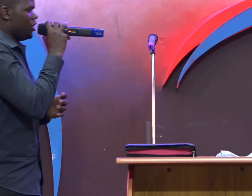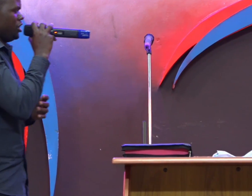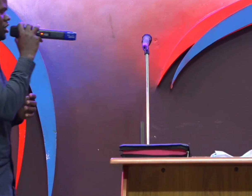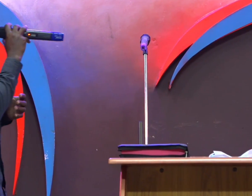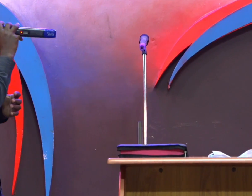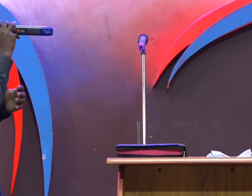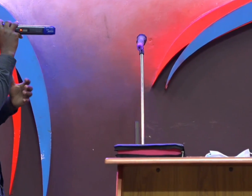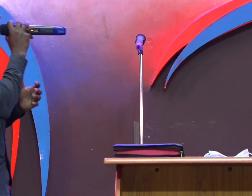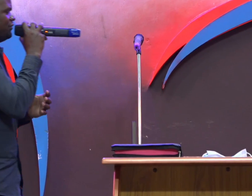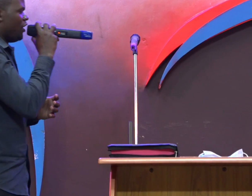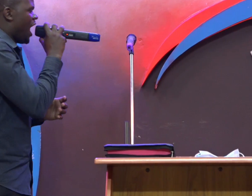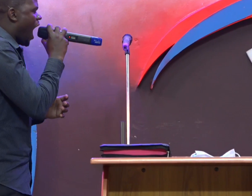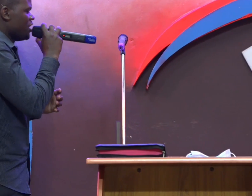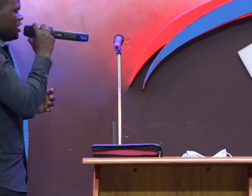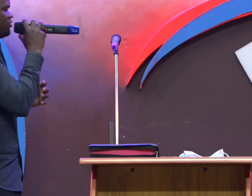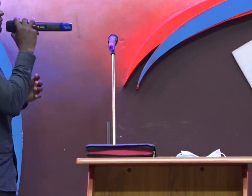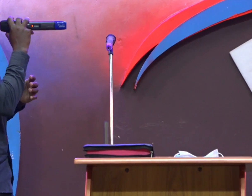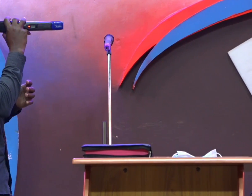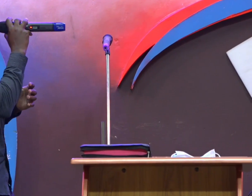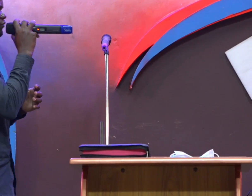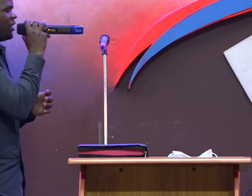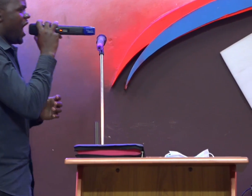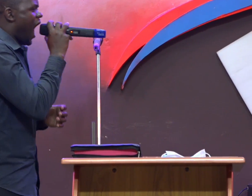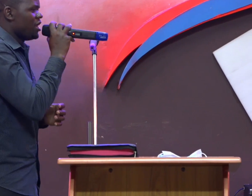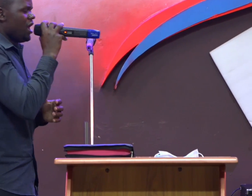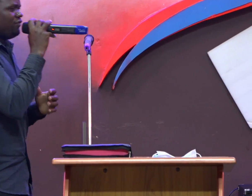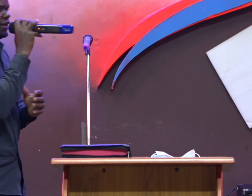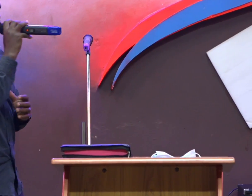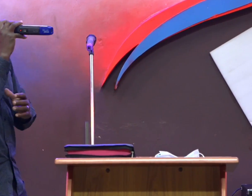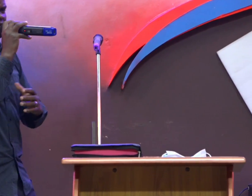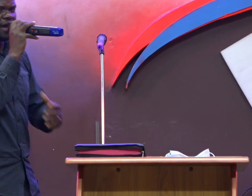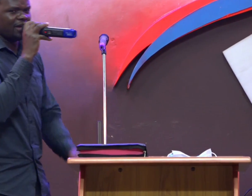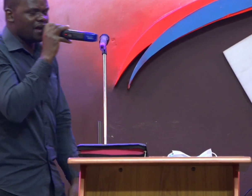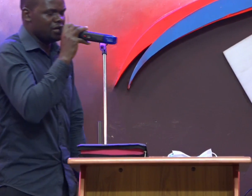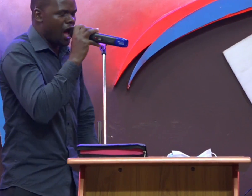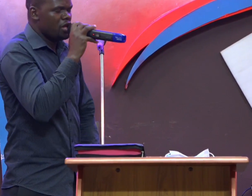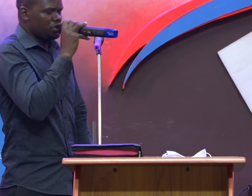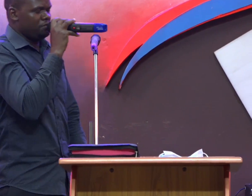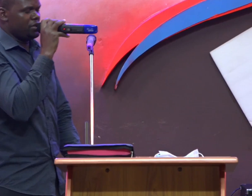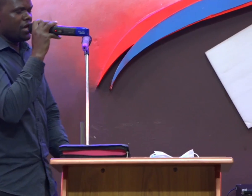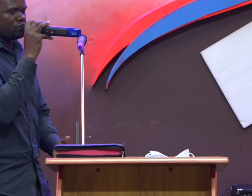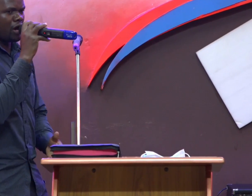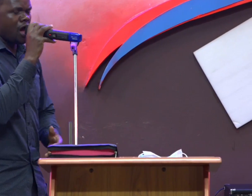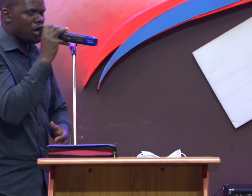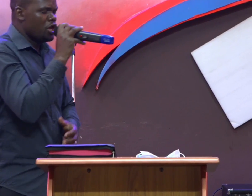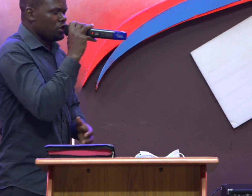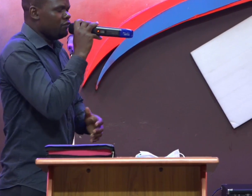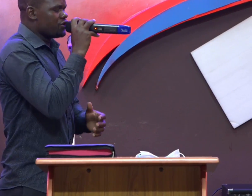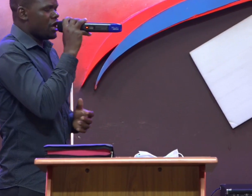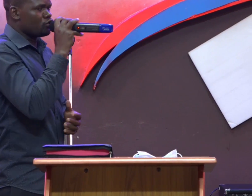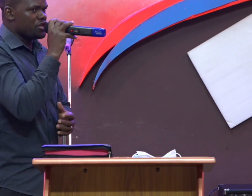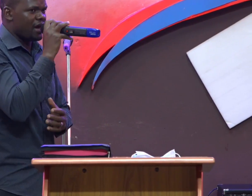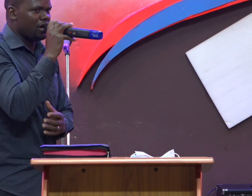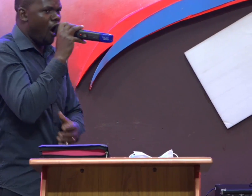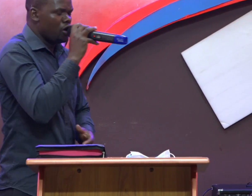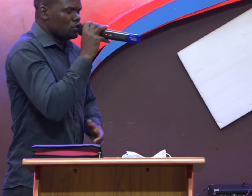that glory that you have planned for us, that you have destined for us, heavenly Great of the heaven and earth. Give me the grace, give